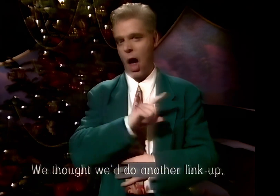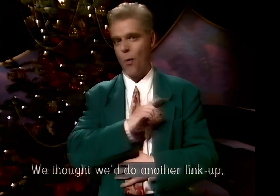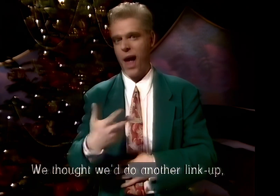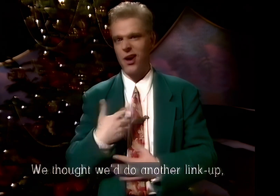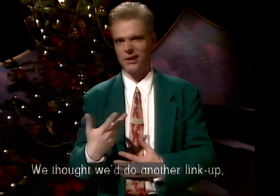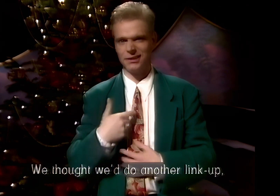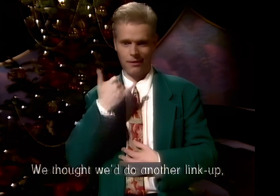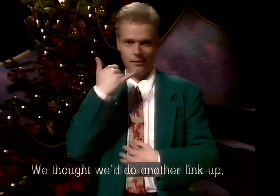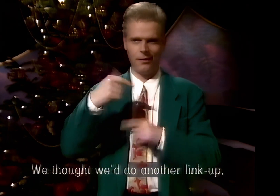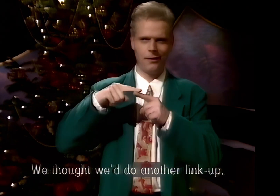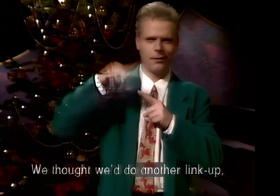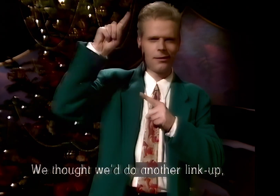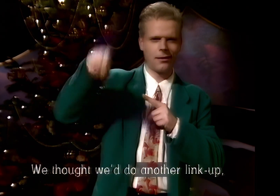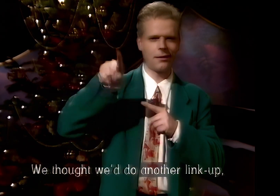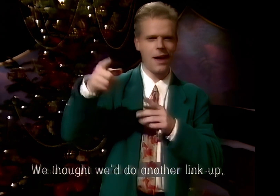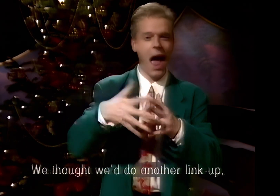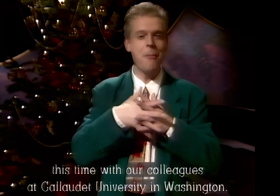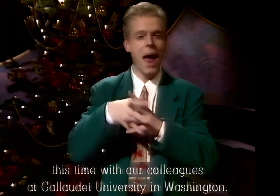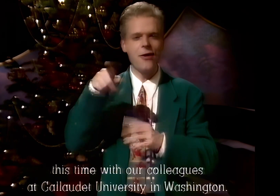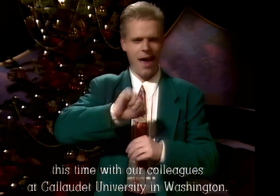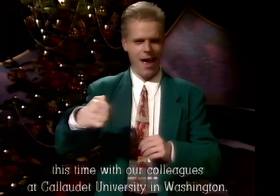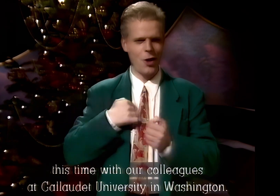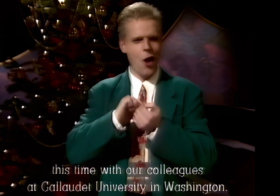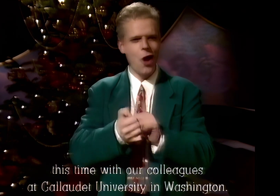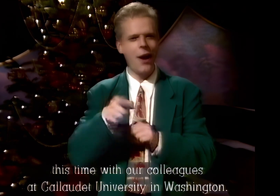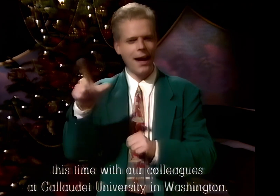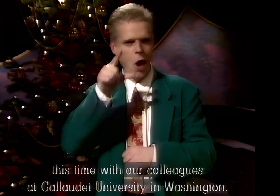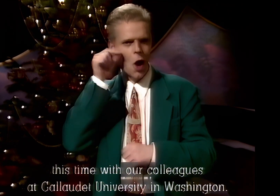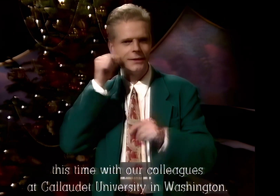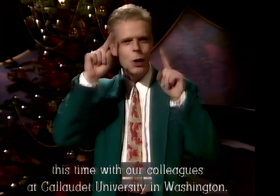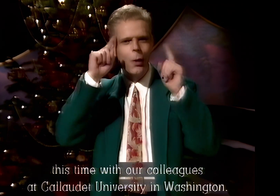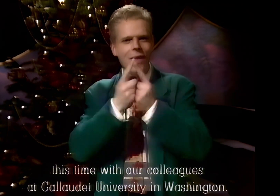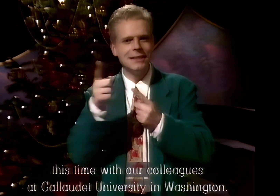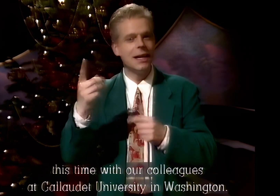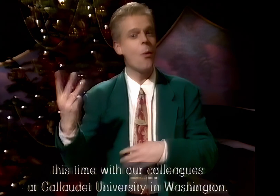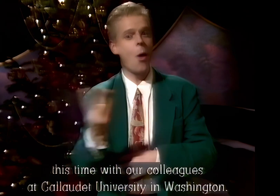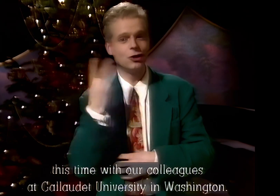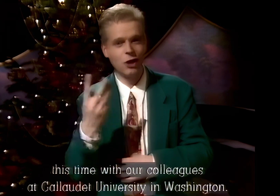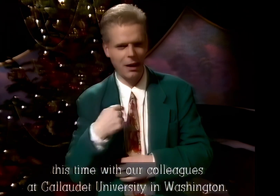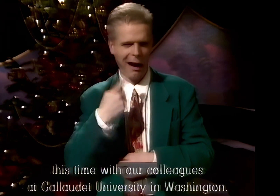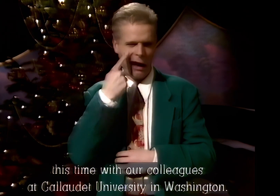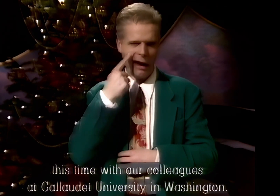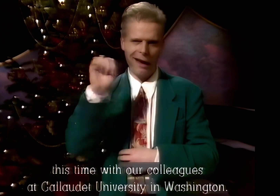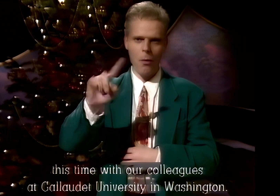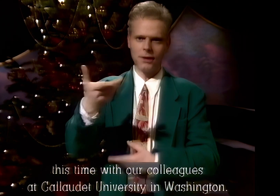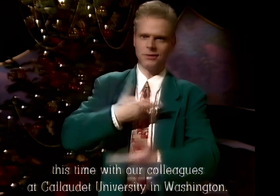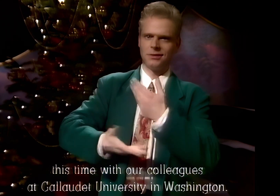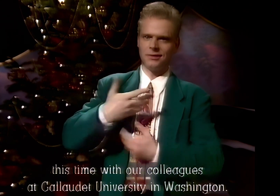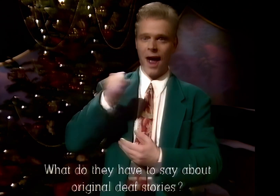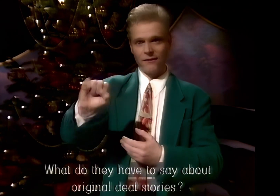We thought that we'd do another link-up, this time with our colleagues at Gallaudet University in Washington. What do they have to